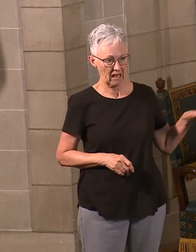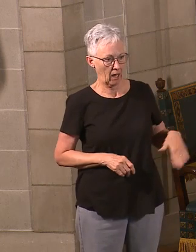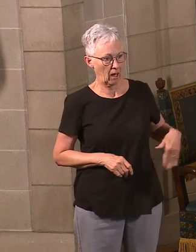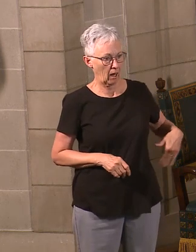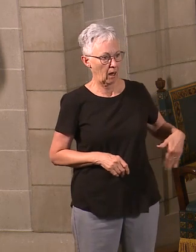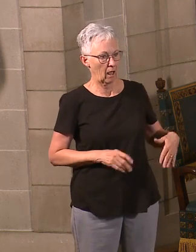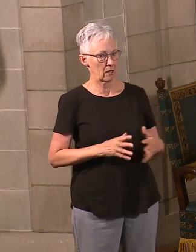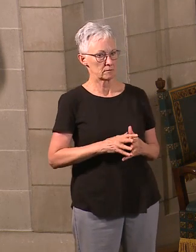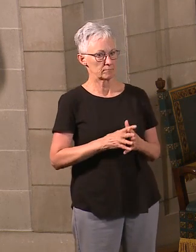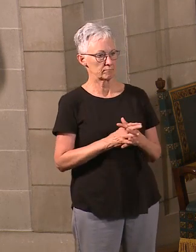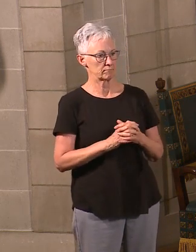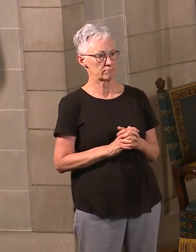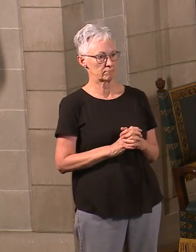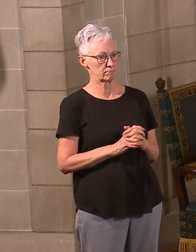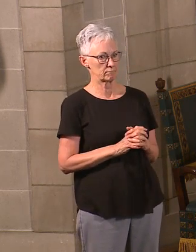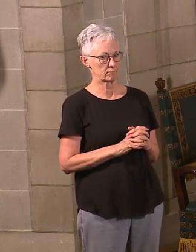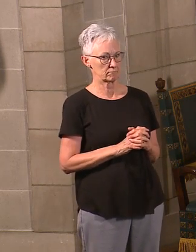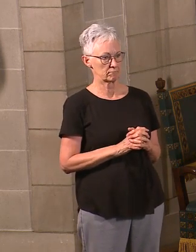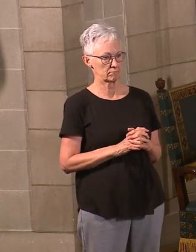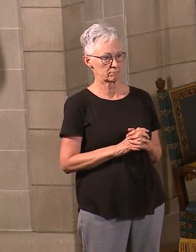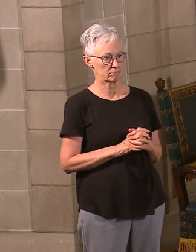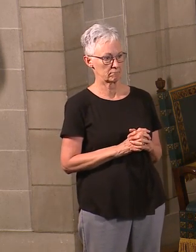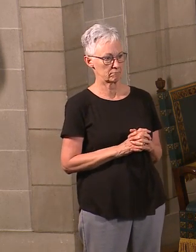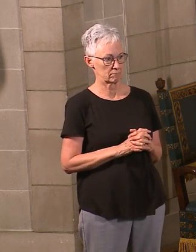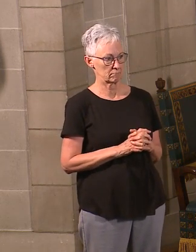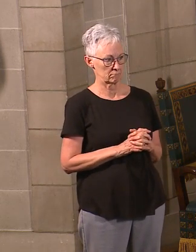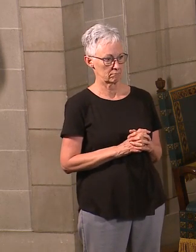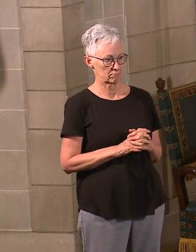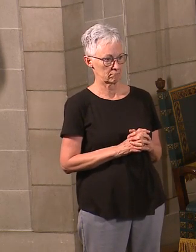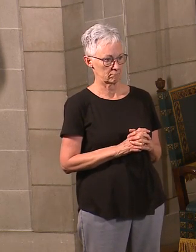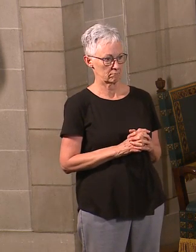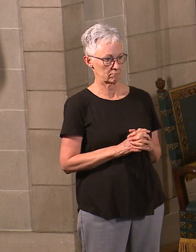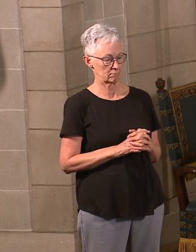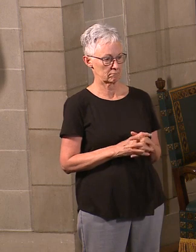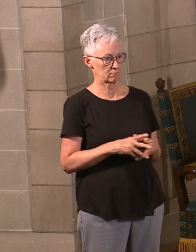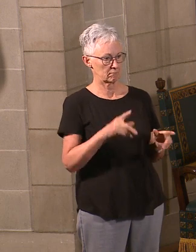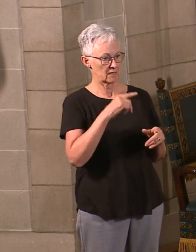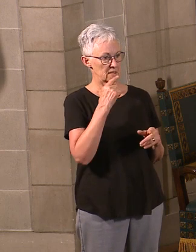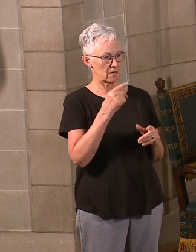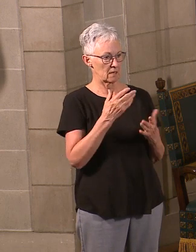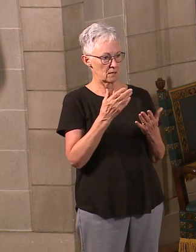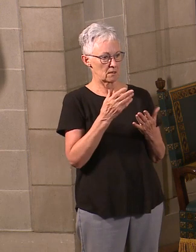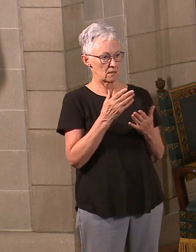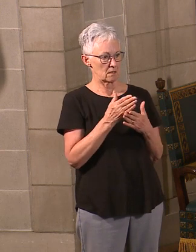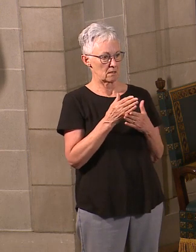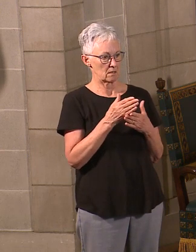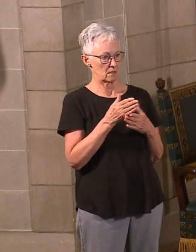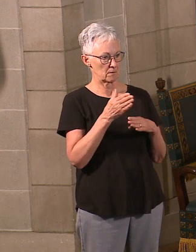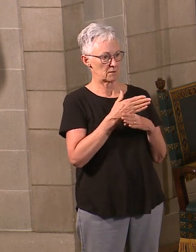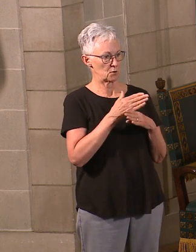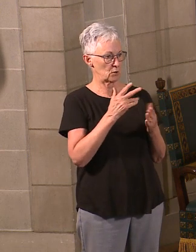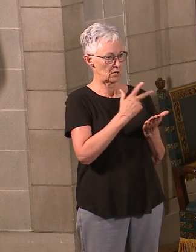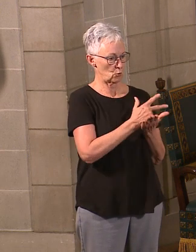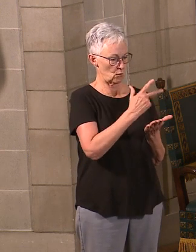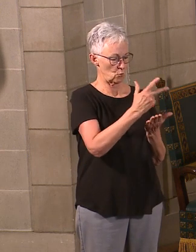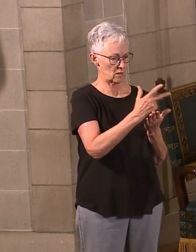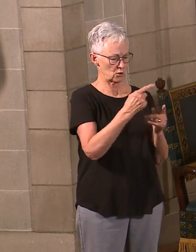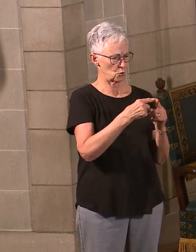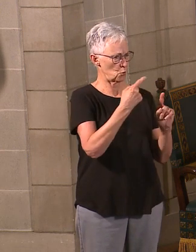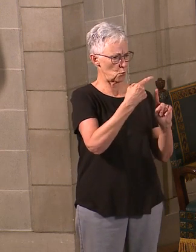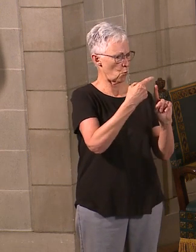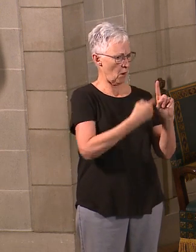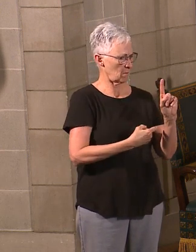first DHM, we're 1 month after our first positive case. Where do you see the state right now in